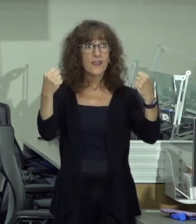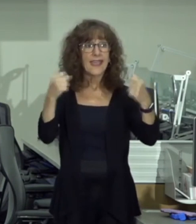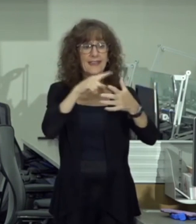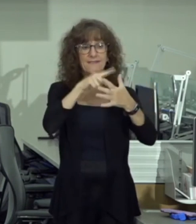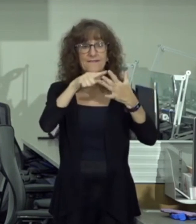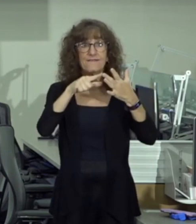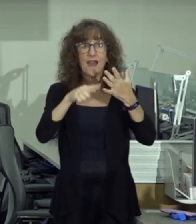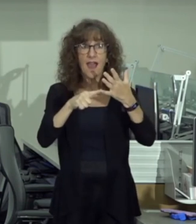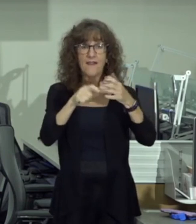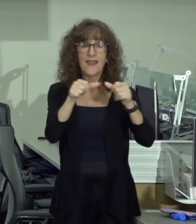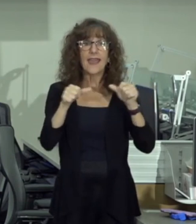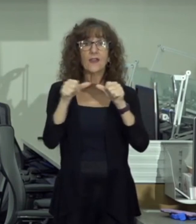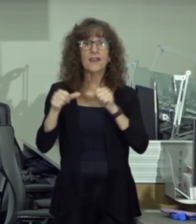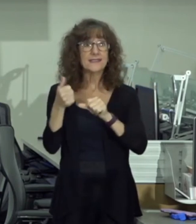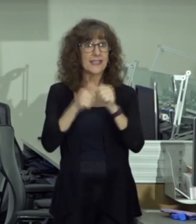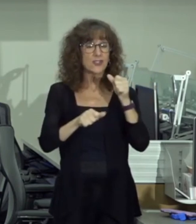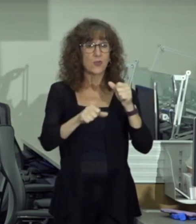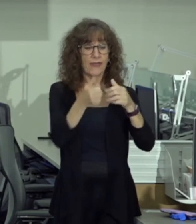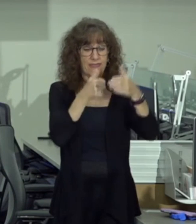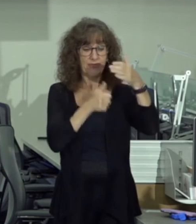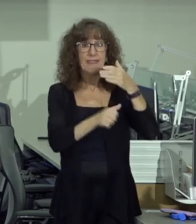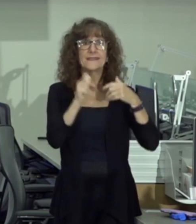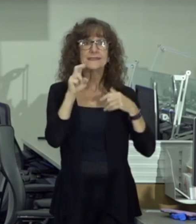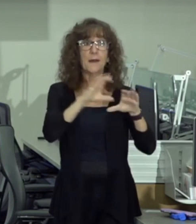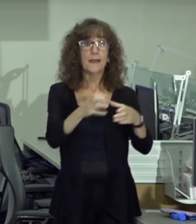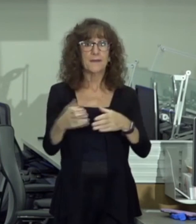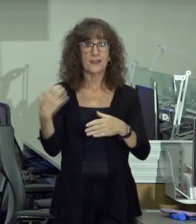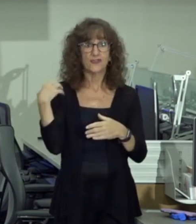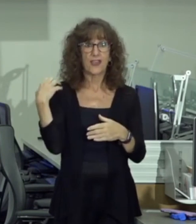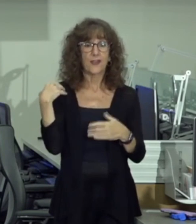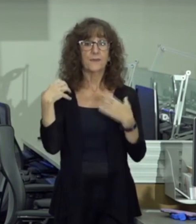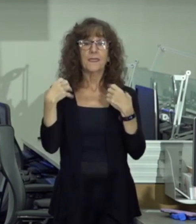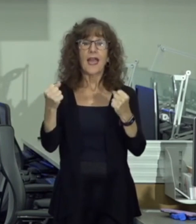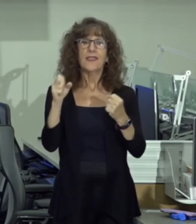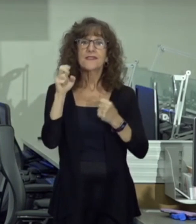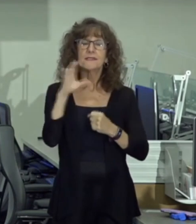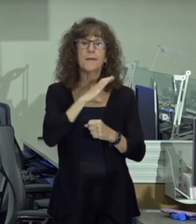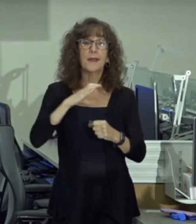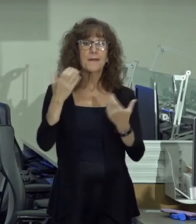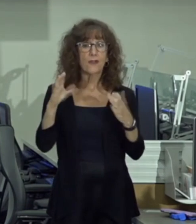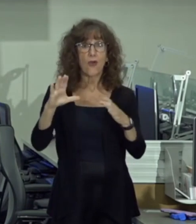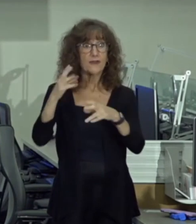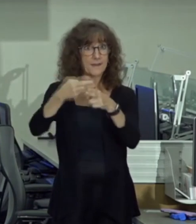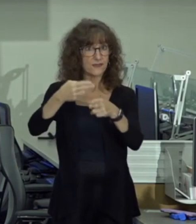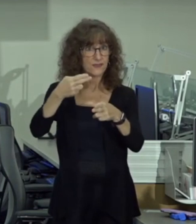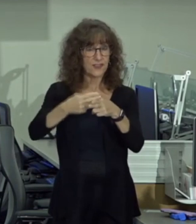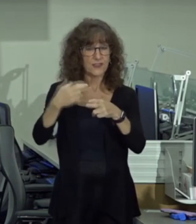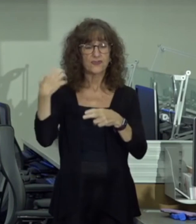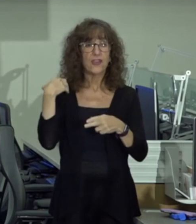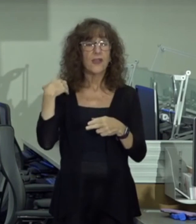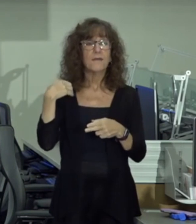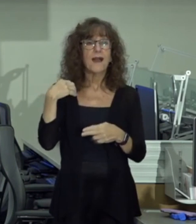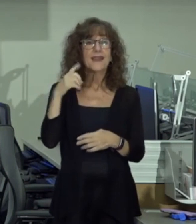5 key areas, each with a subcommittee chair. The Health Subcommittee, as has already been mentioned, will be